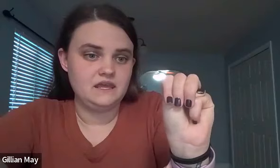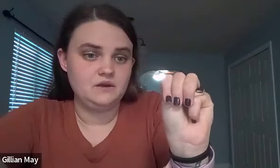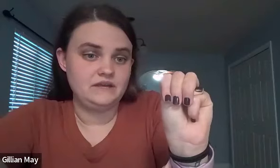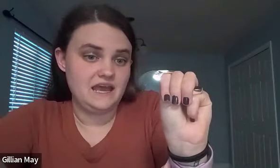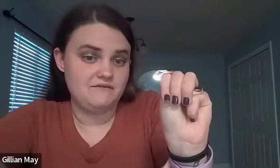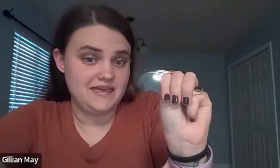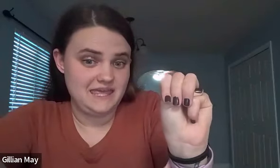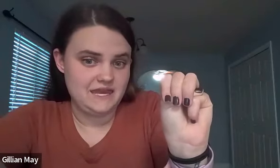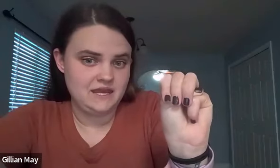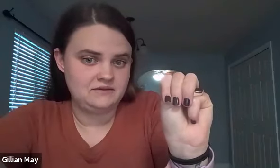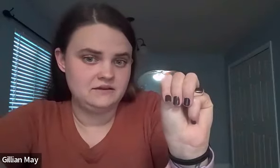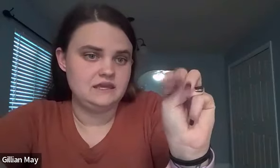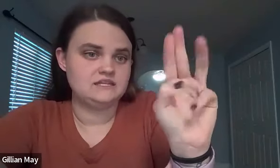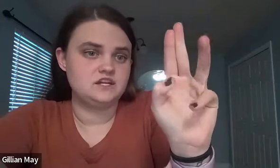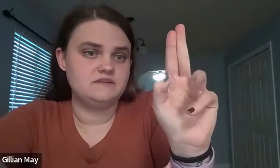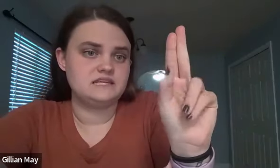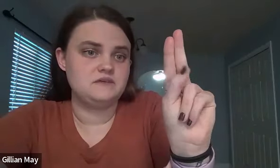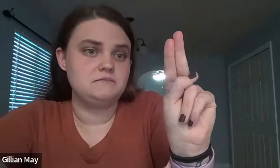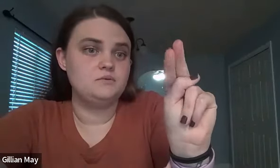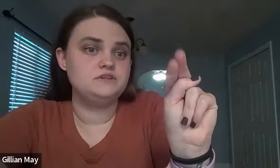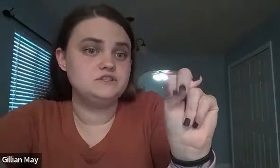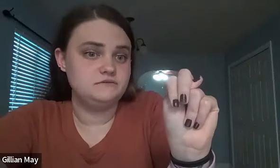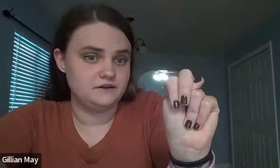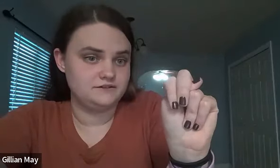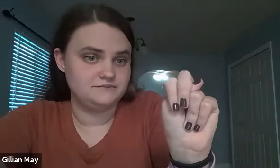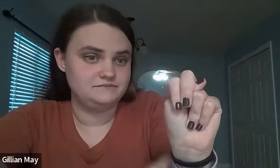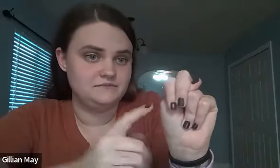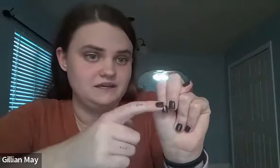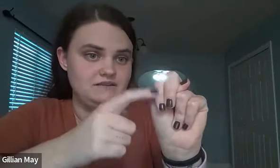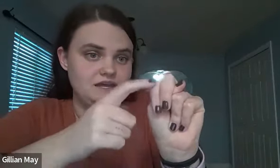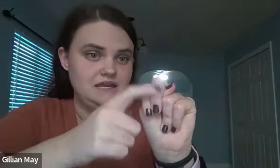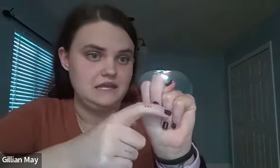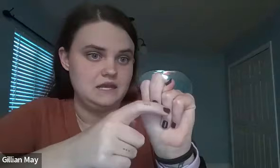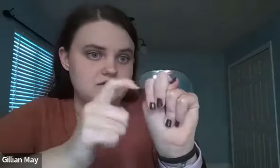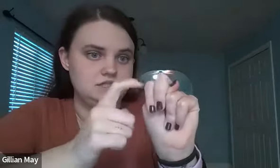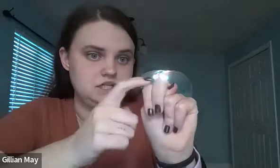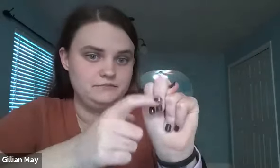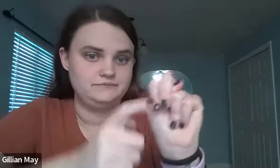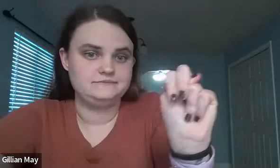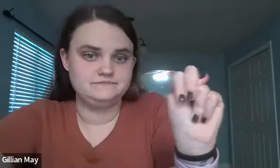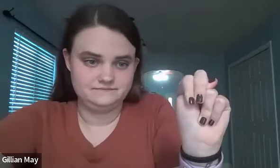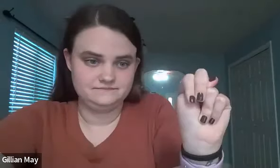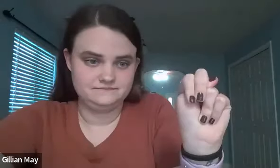Then we have N. N is going to be the same thing, but with 2 fingers. Again, that N shape.